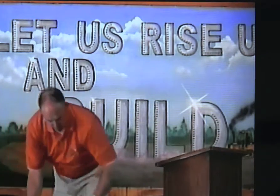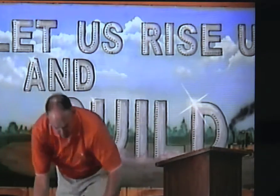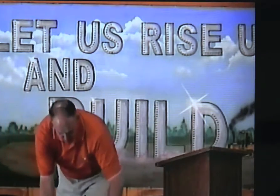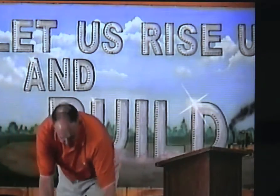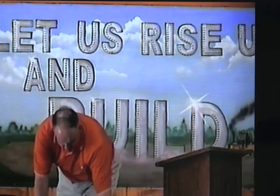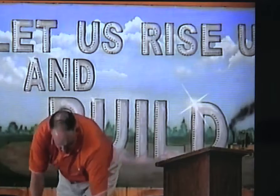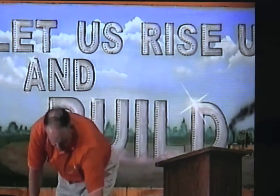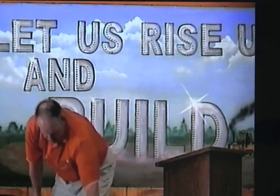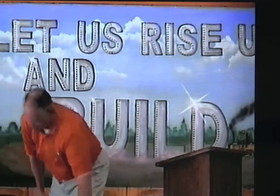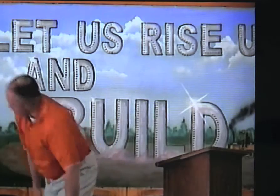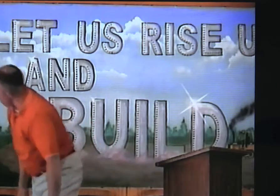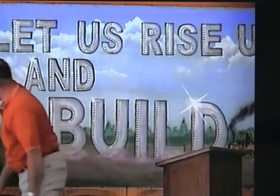Proverbs 4, 5 through 7.